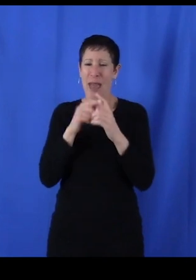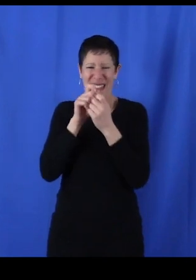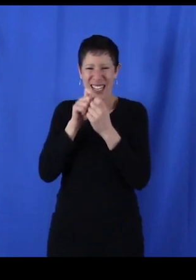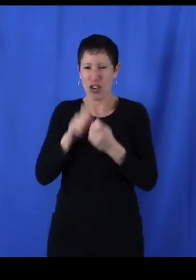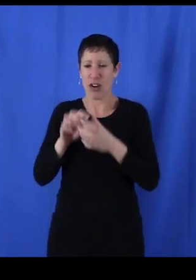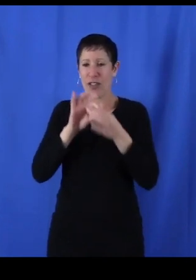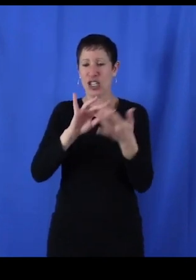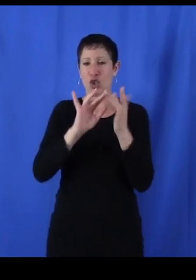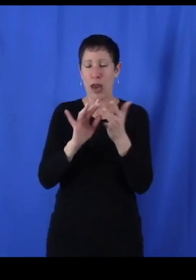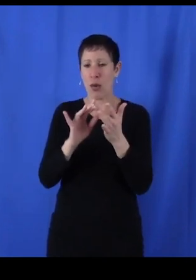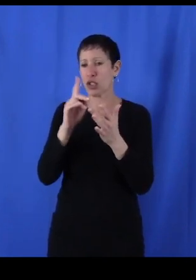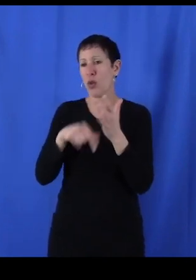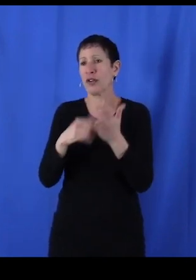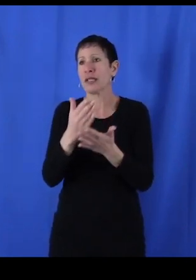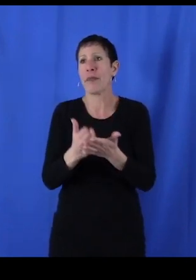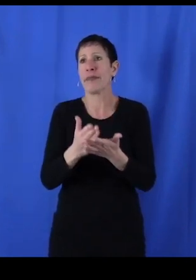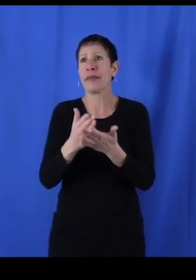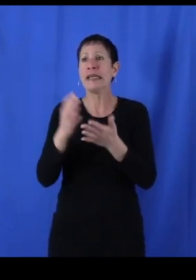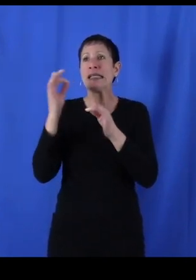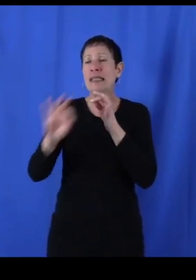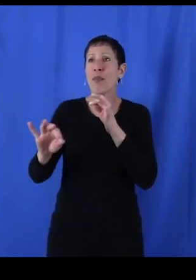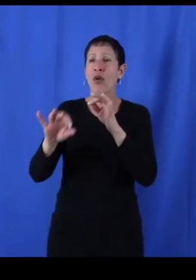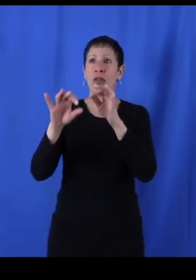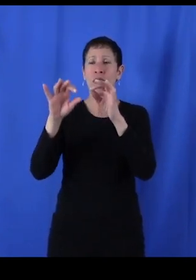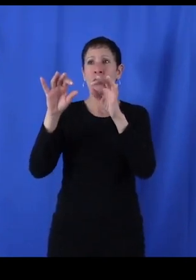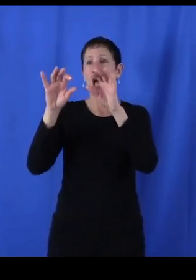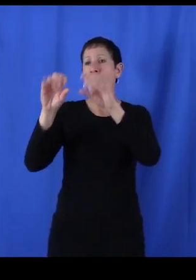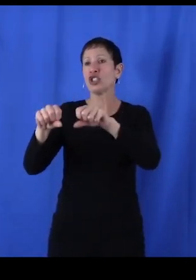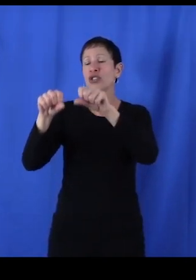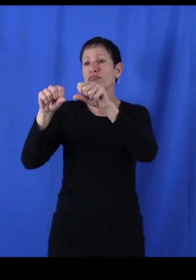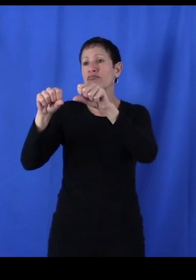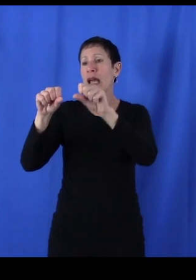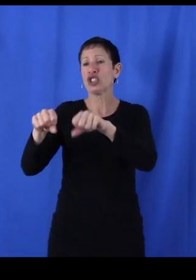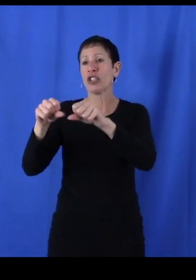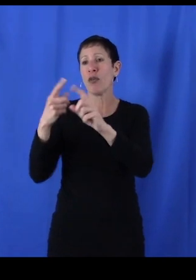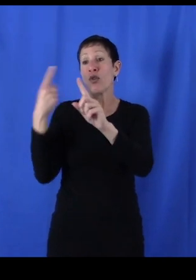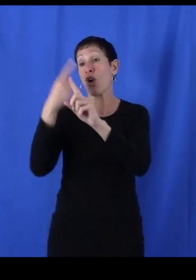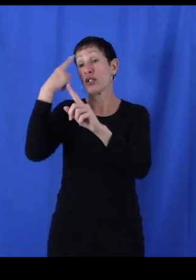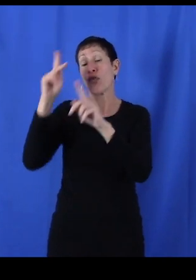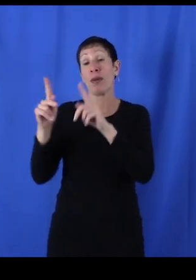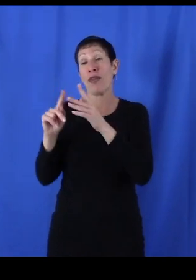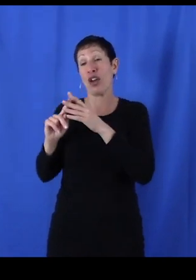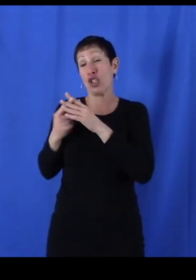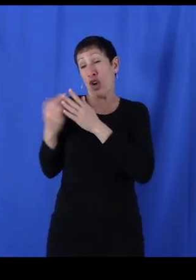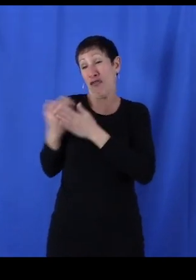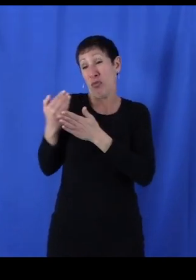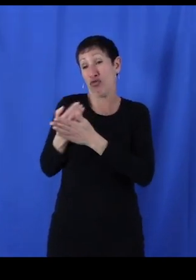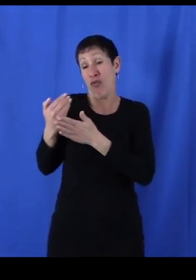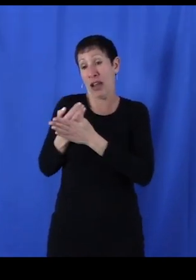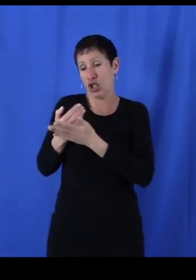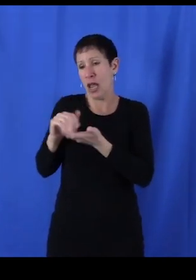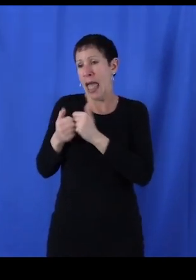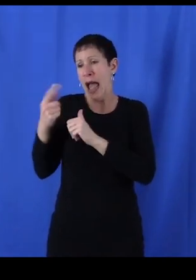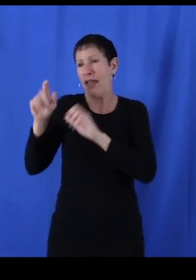be some simple or achievable goals for people who are maybe starting from scratch in terms of thinking about and